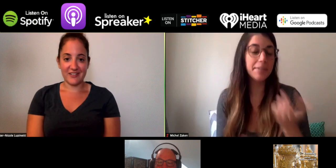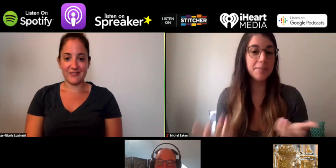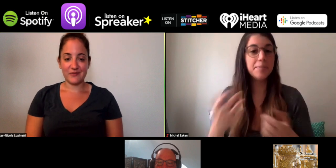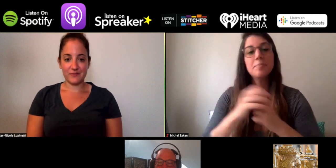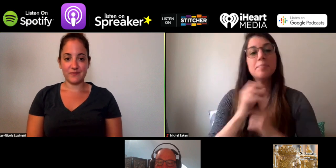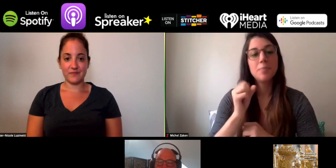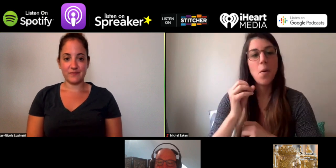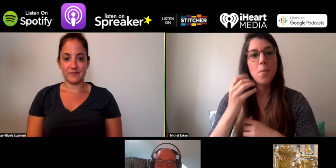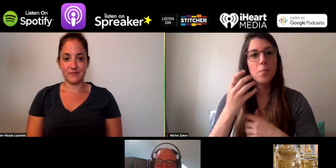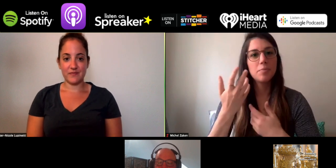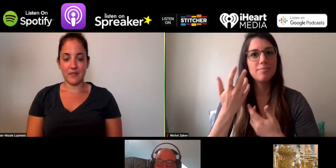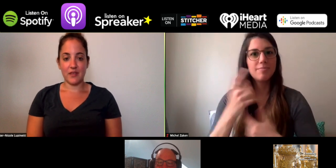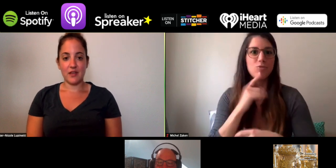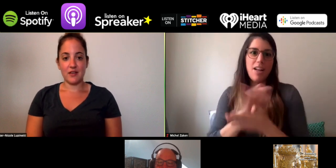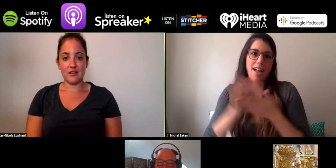watching.